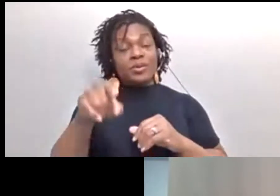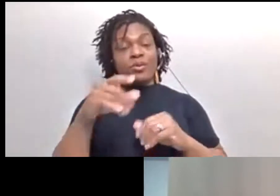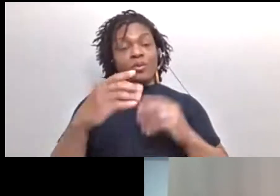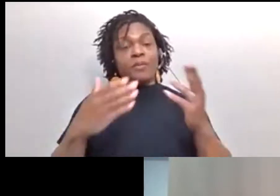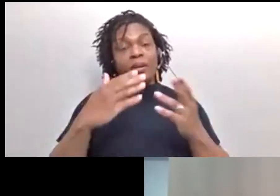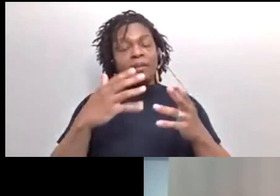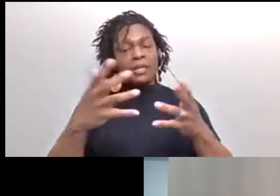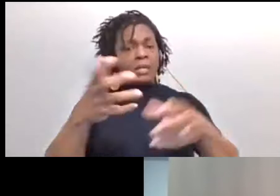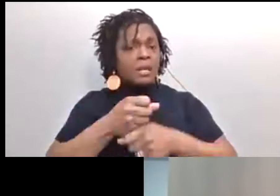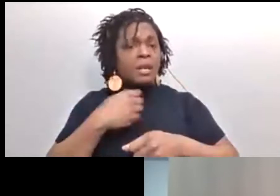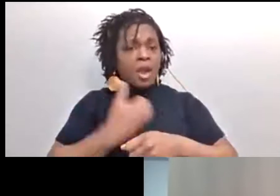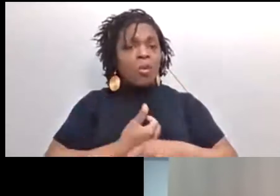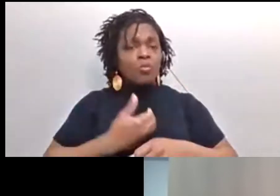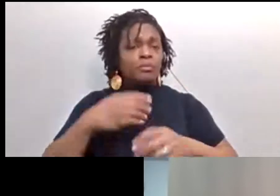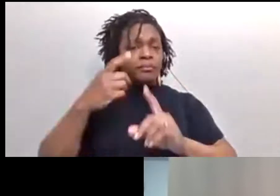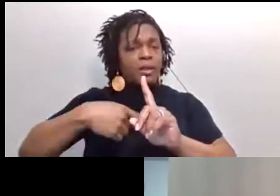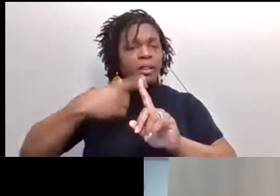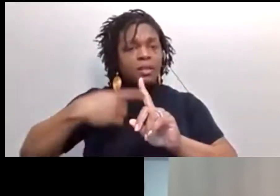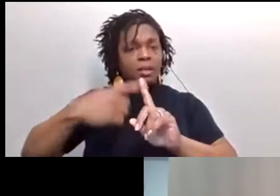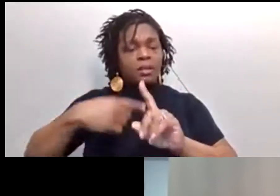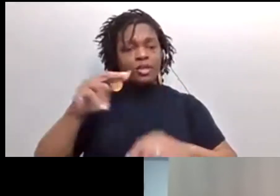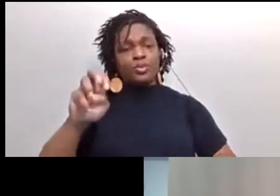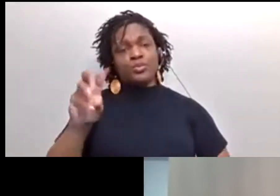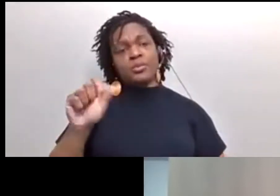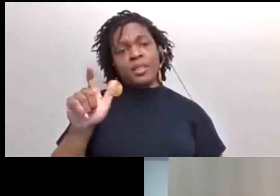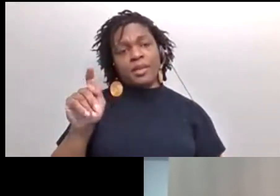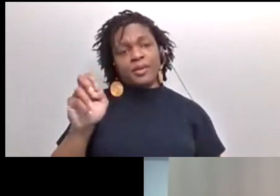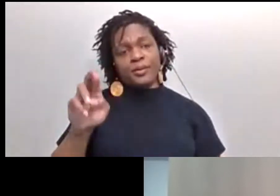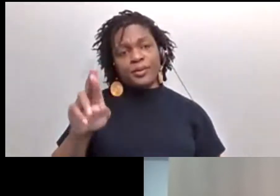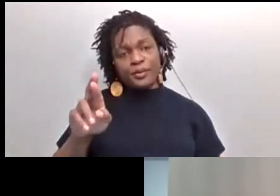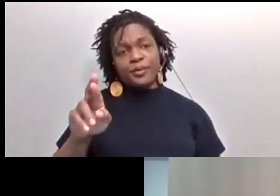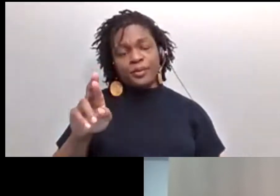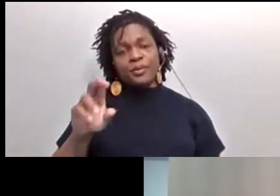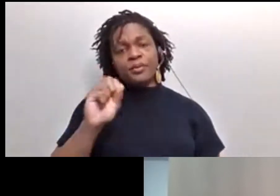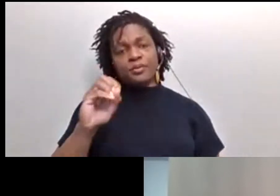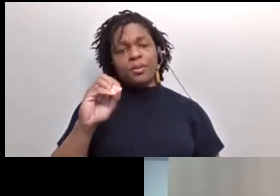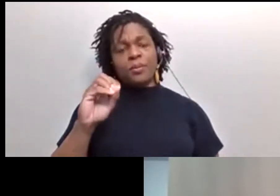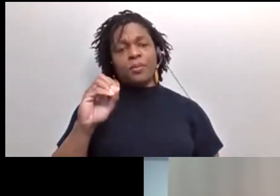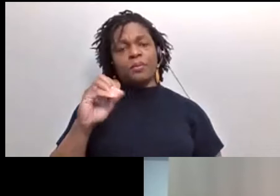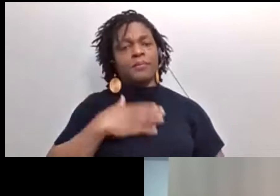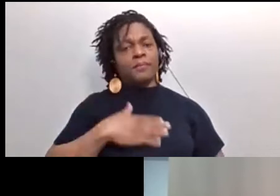usually comes out either the last day of the month or the first day of the month.